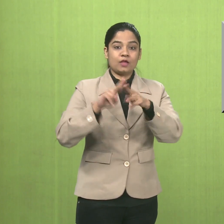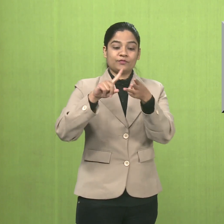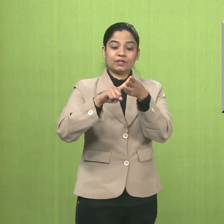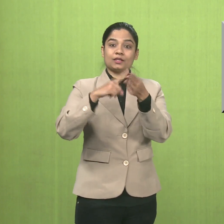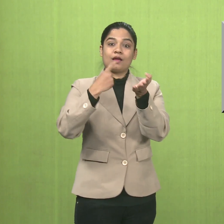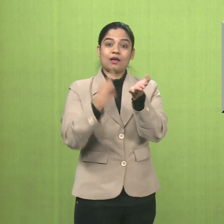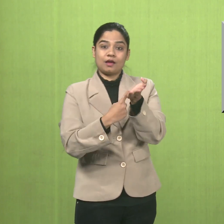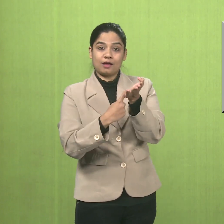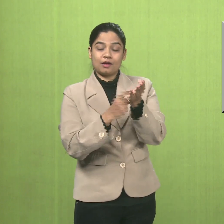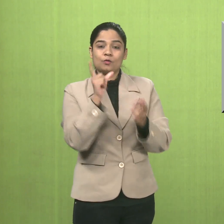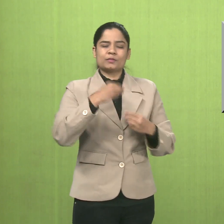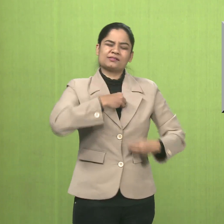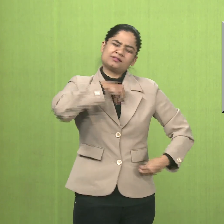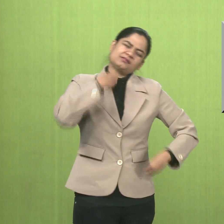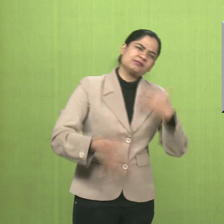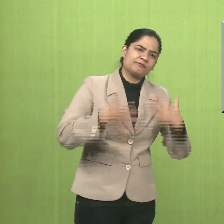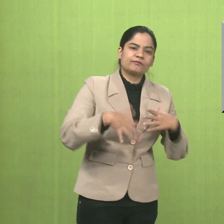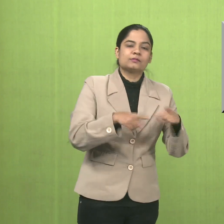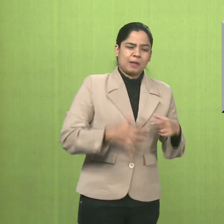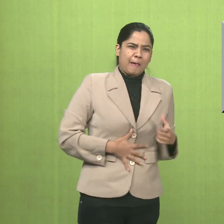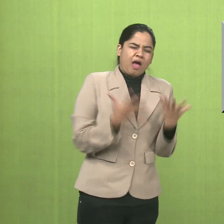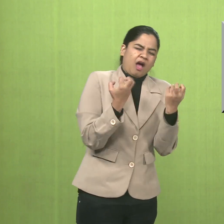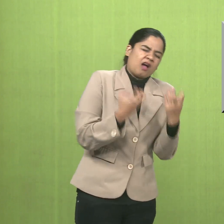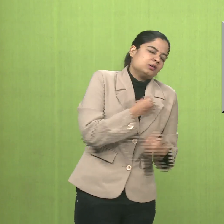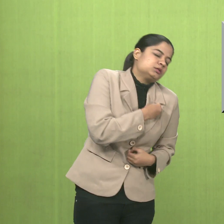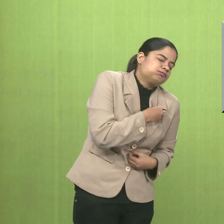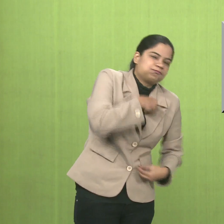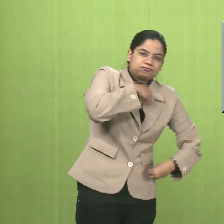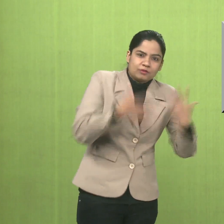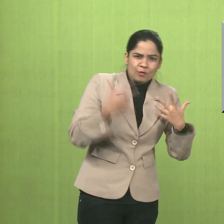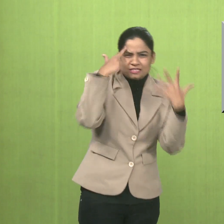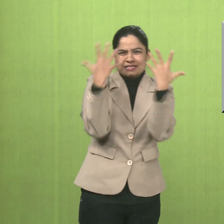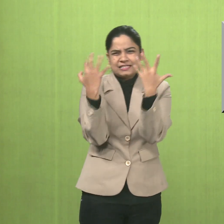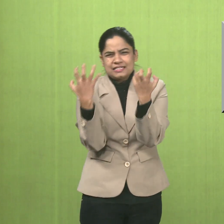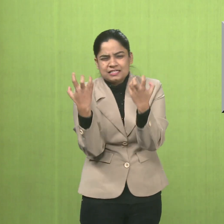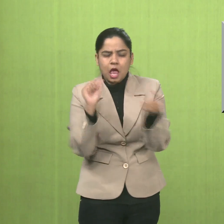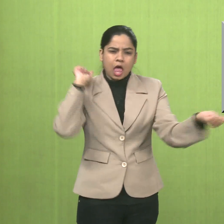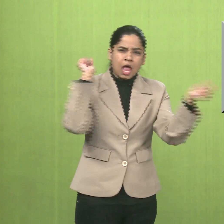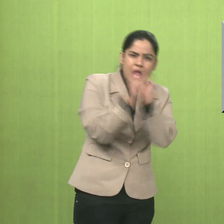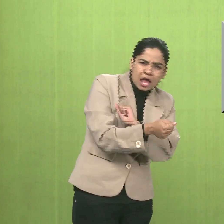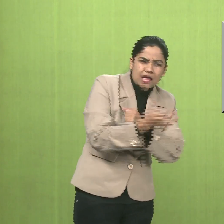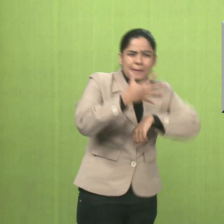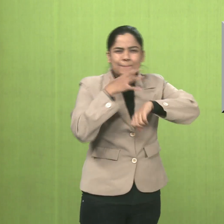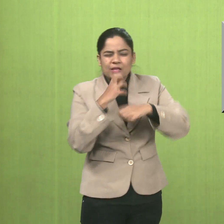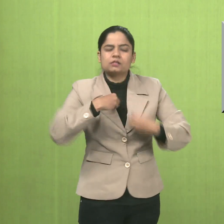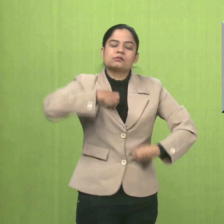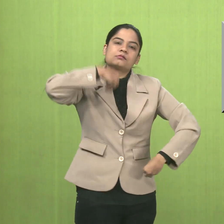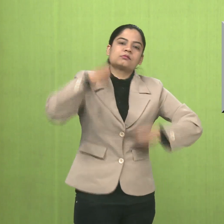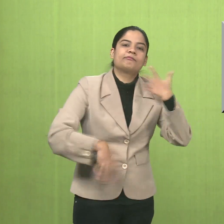Suffer, an experience of being subjected to something bad or unpleasant, be it an accident or something that's